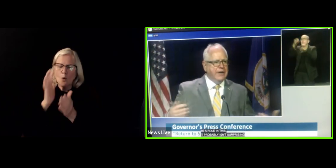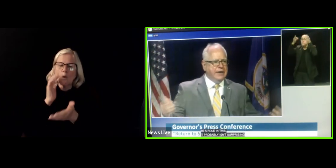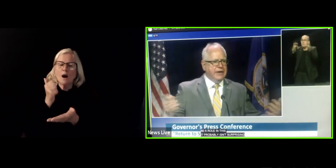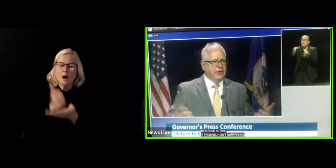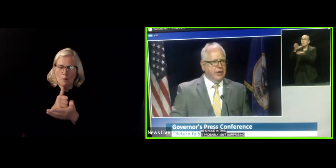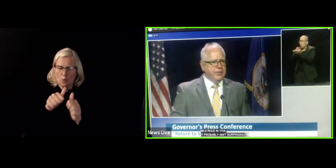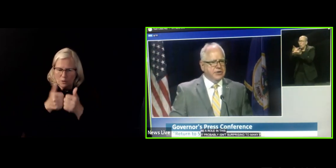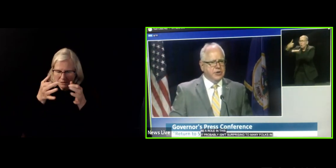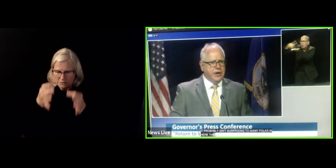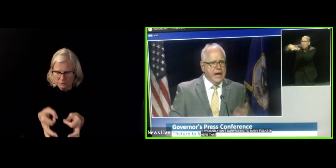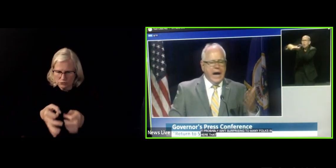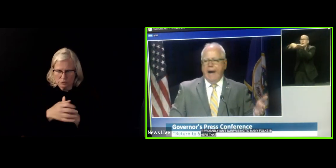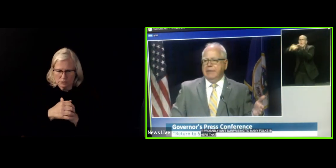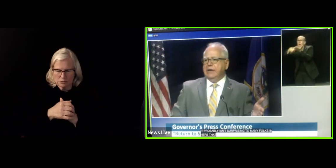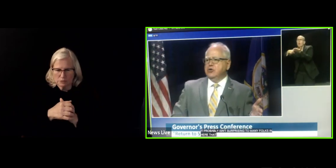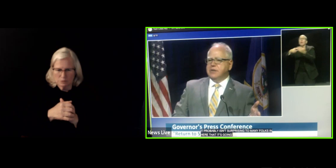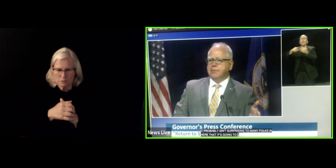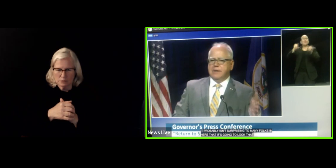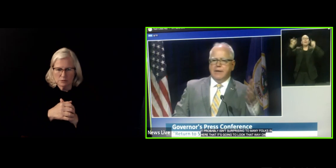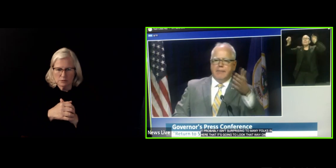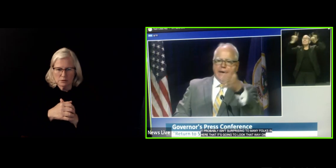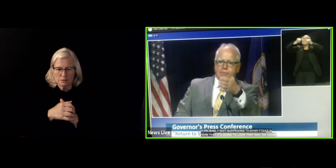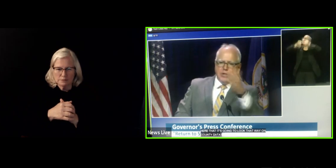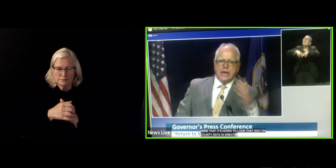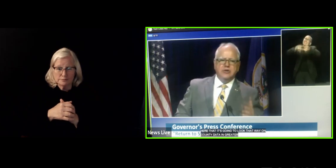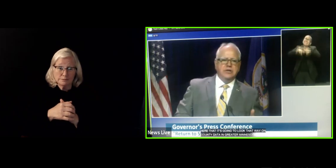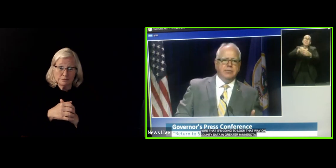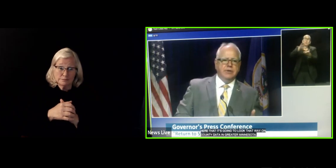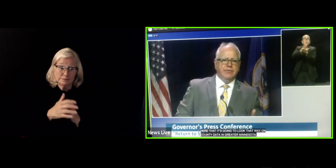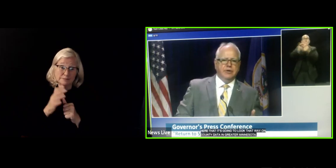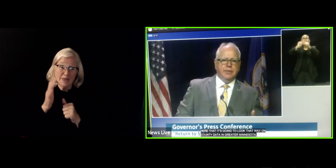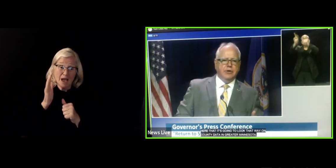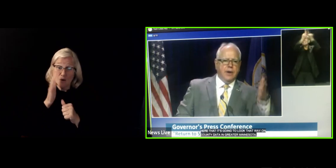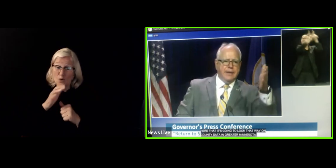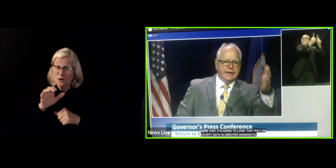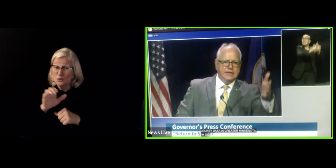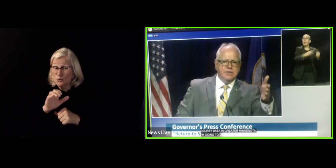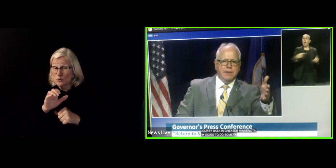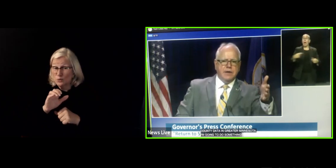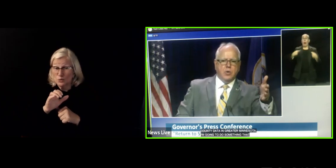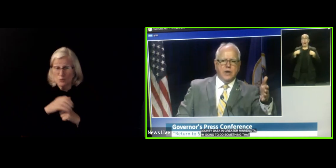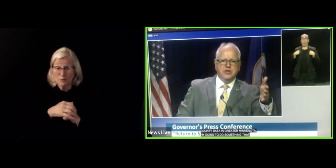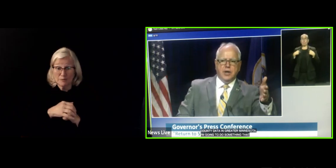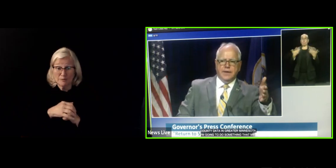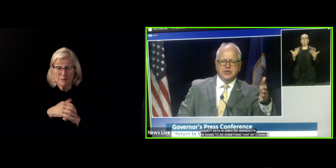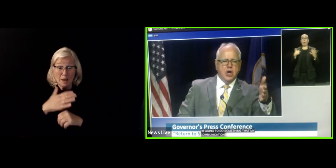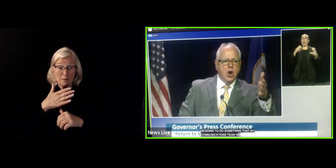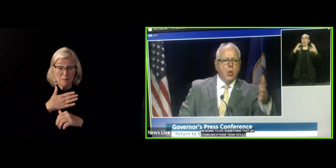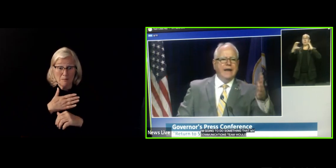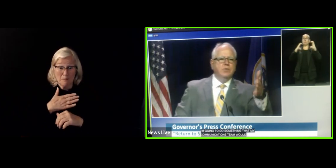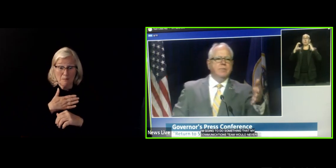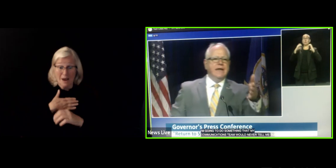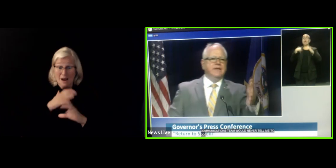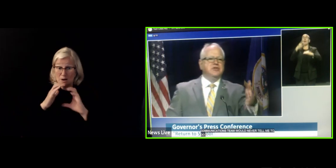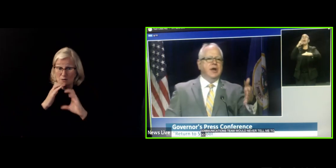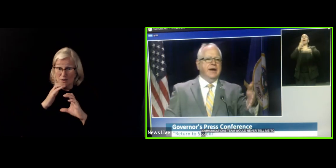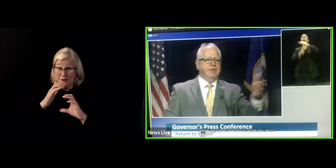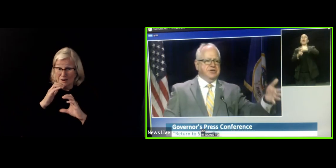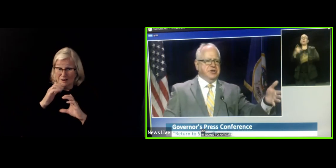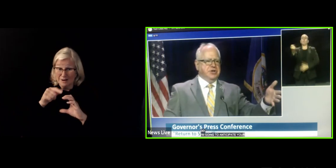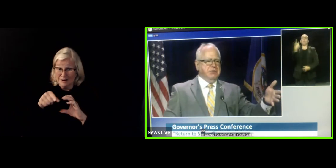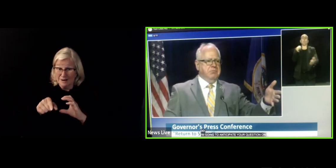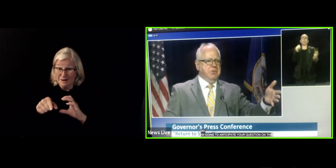county data in greater Minnesota. I'm going to do something that my communications team would never tell me to do. I'm going to anticipate your question on this. Why didn't we make this on